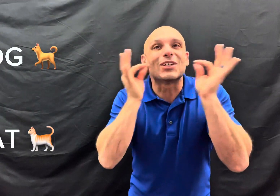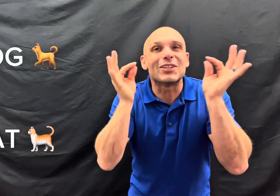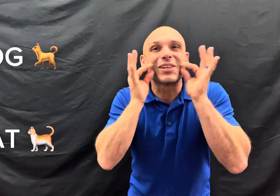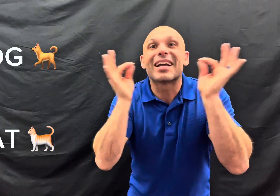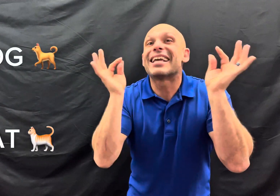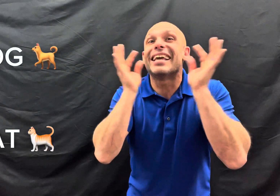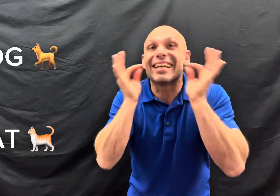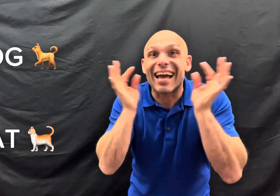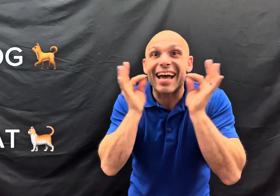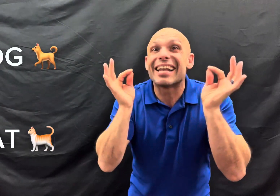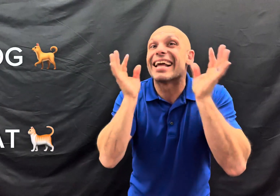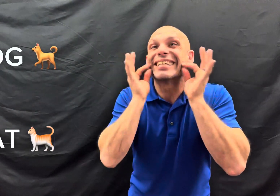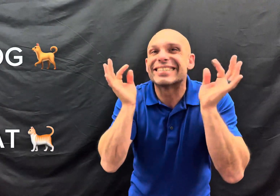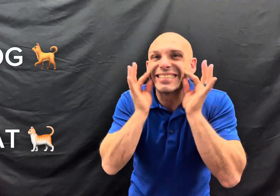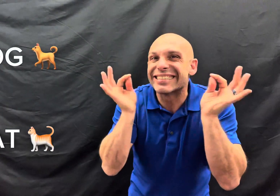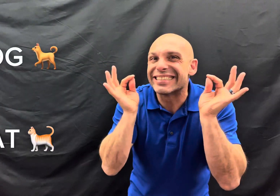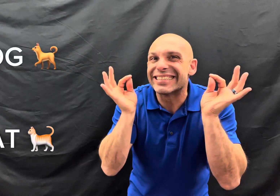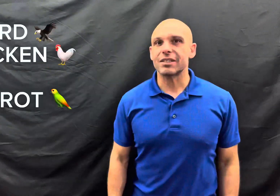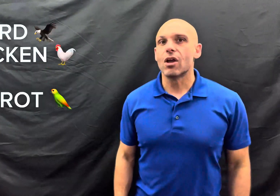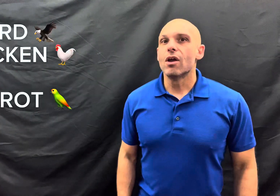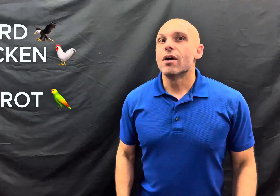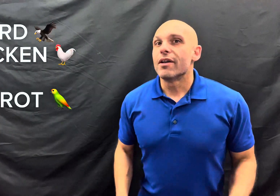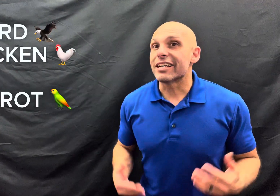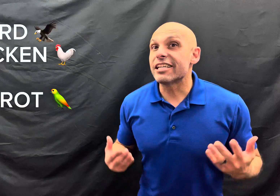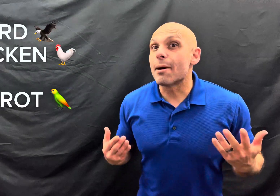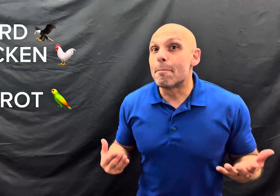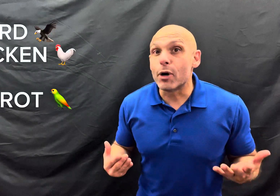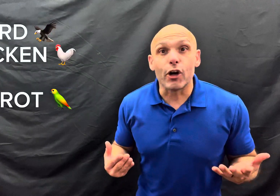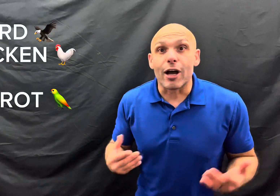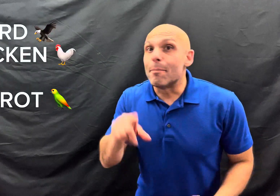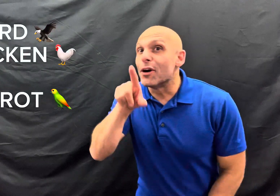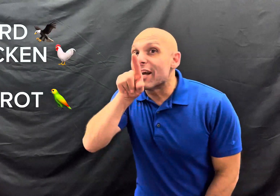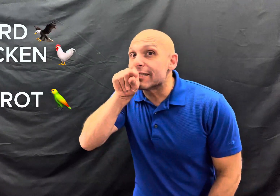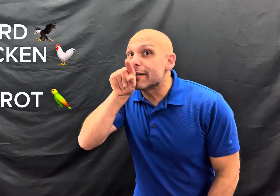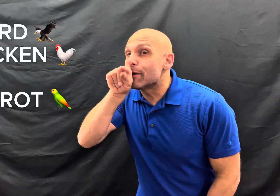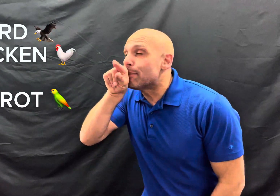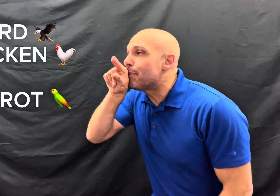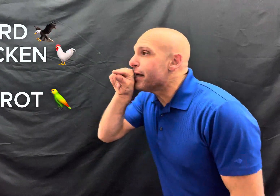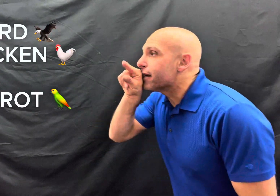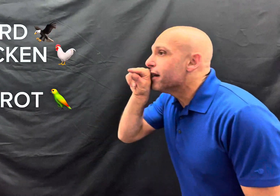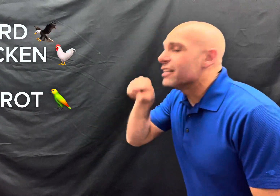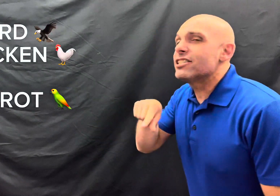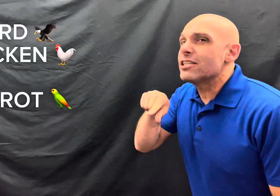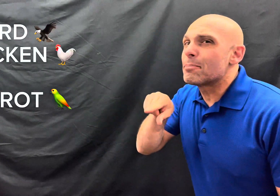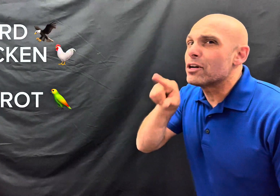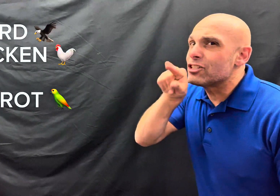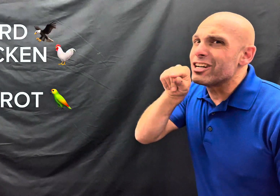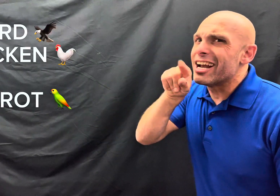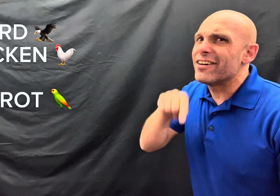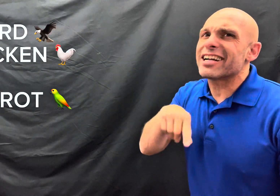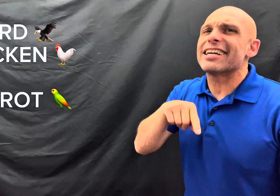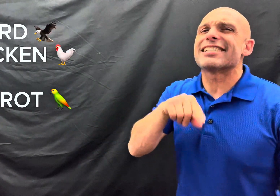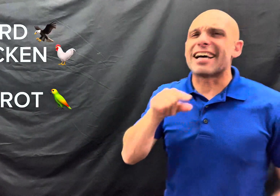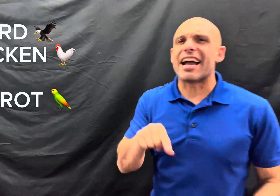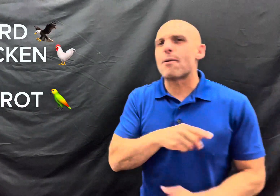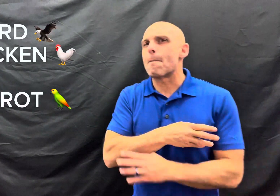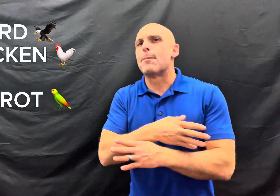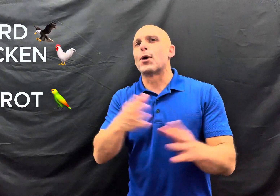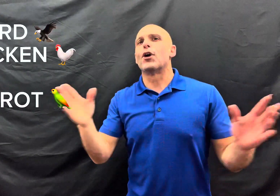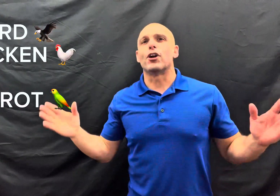Whiskers, kitty cat. Next is a bird. A bird has a little beak. This is a pretty generic sign, bird. Just